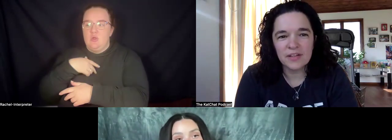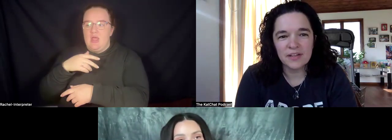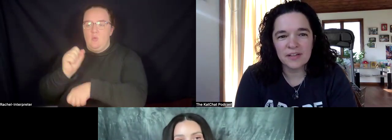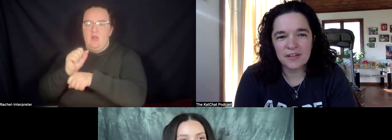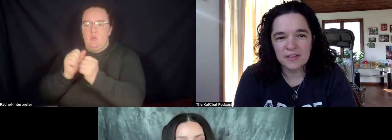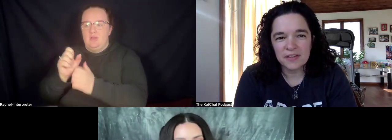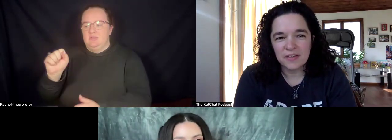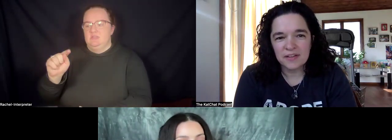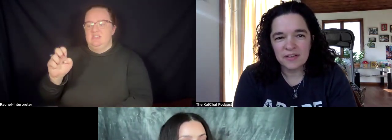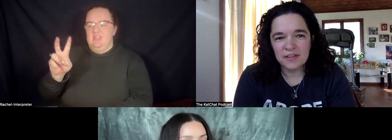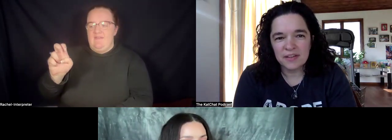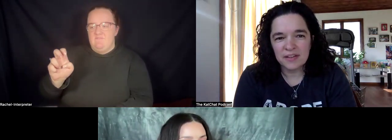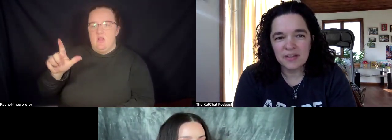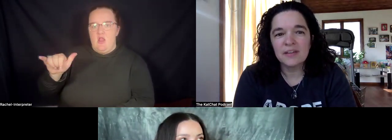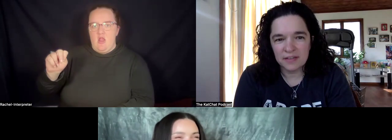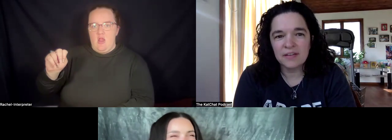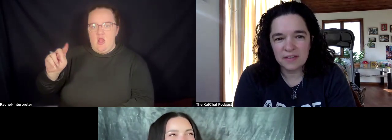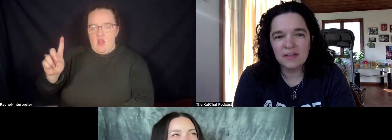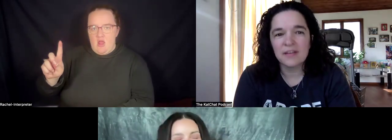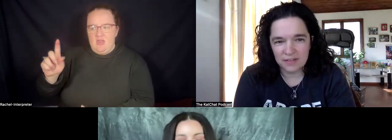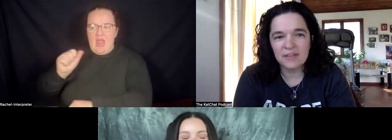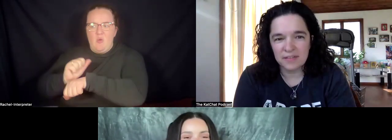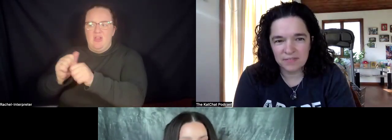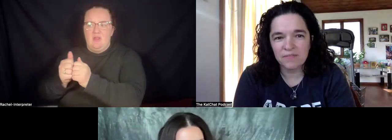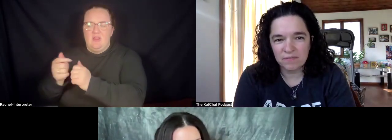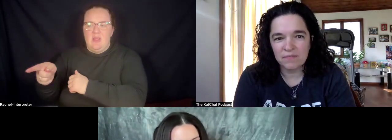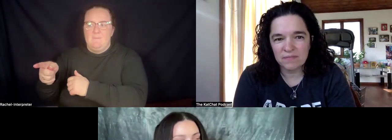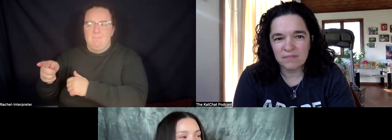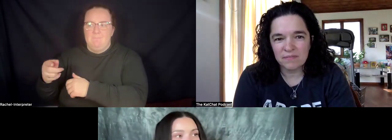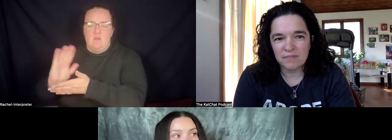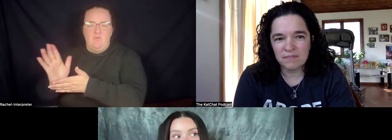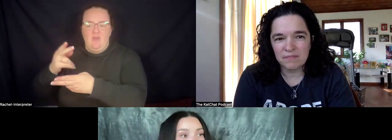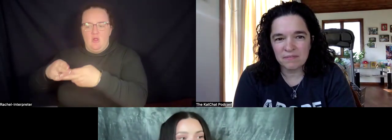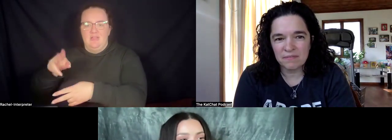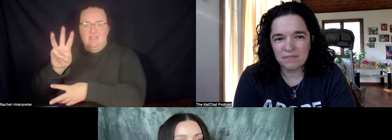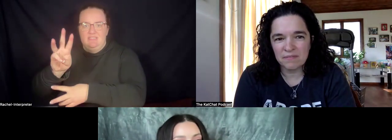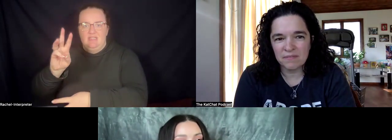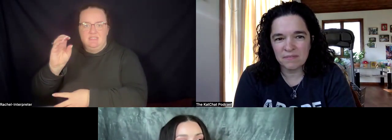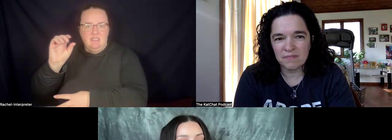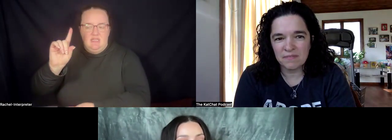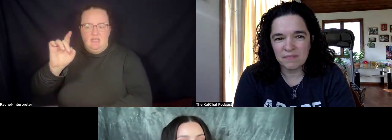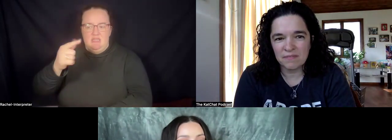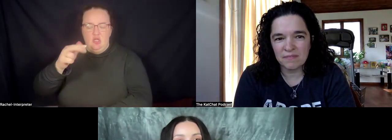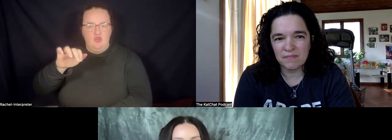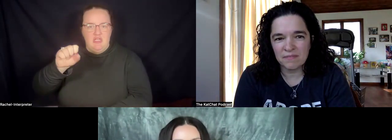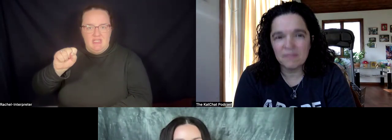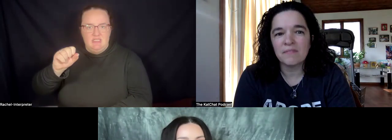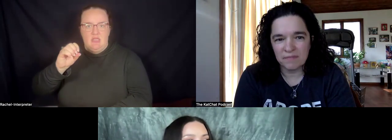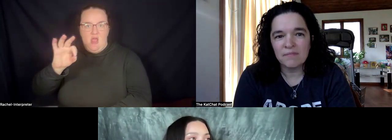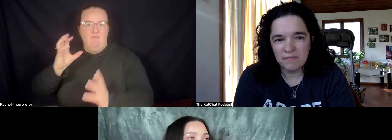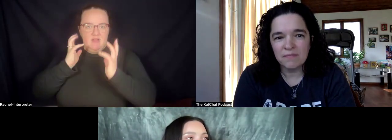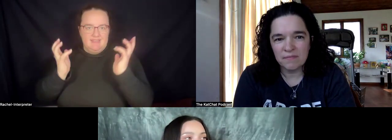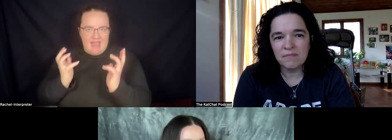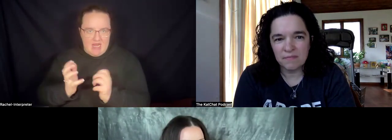worked with Steve Lund a few years ago on a movie called 6 Degrees of Santa. So it's great getting to reunite with